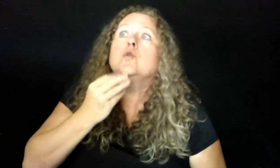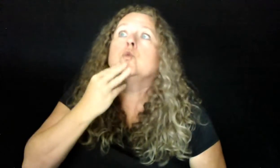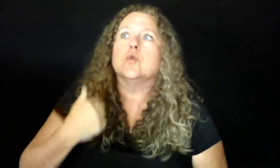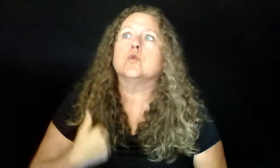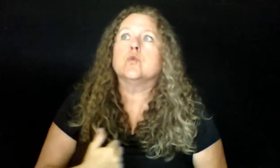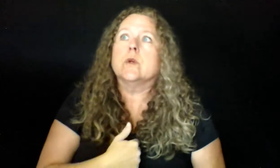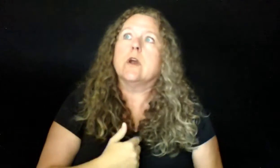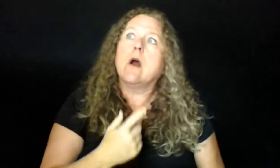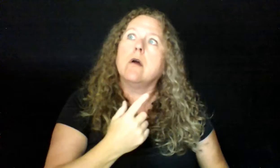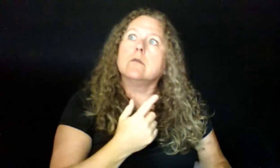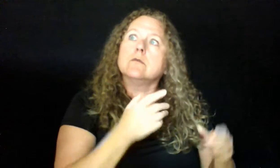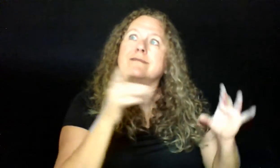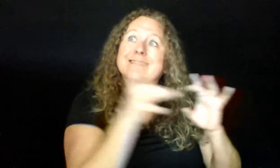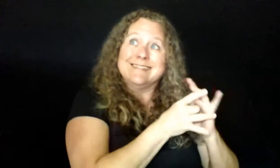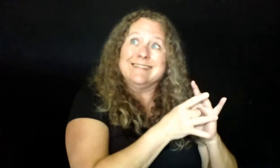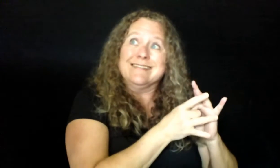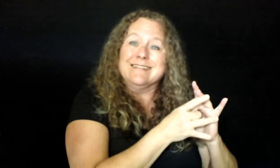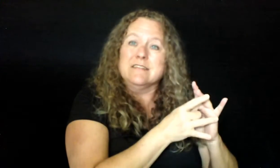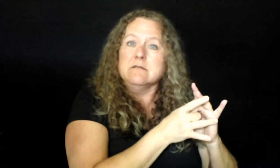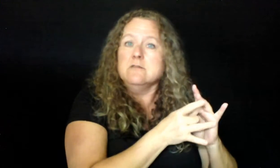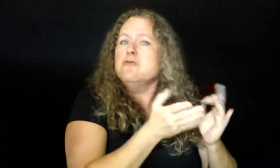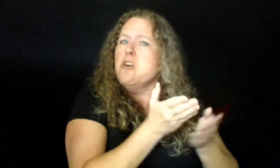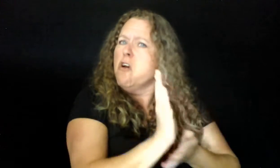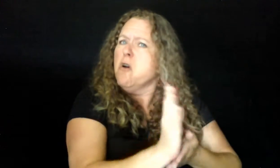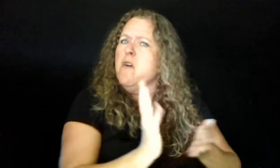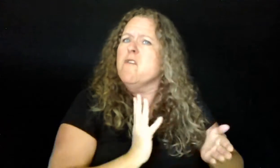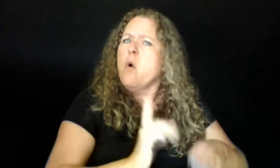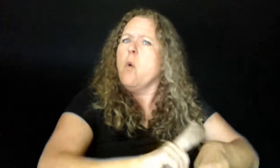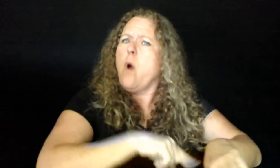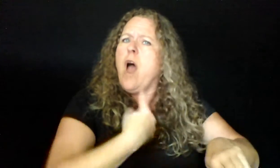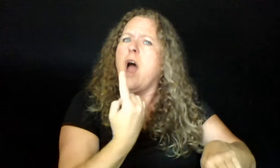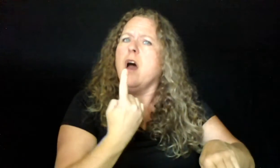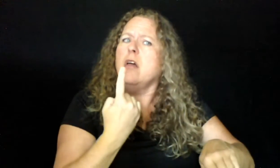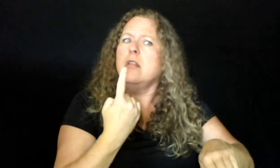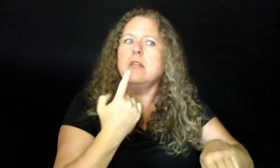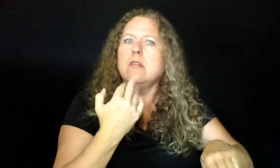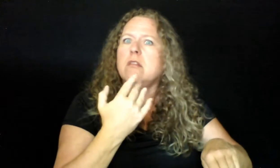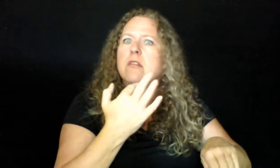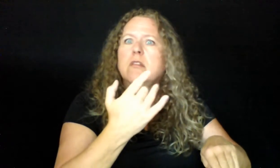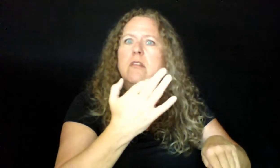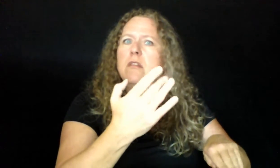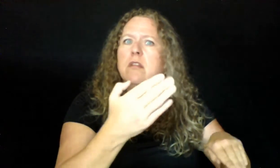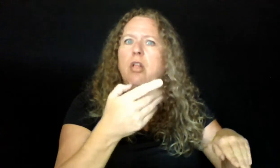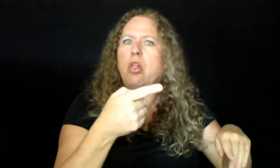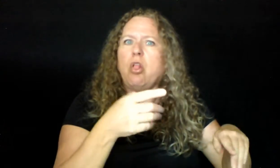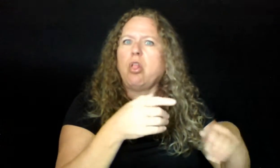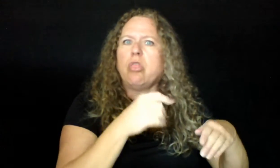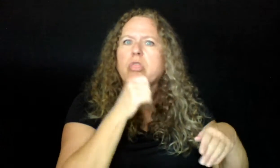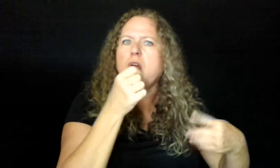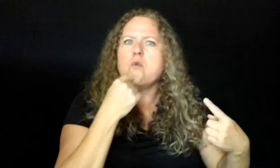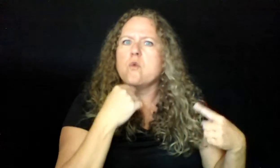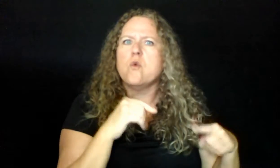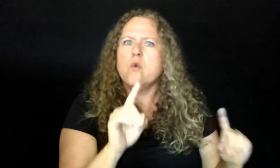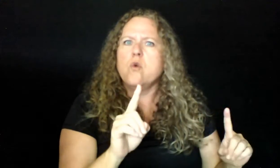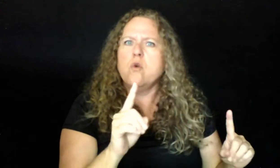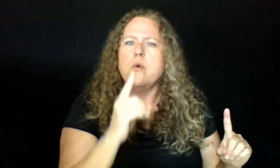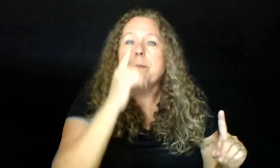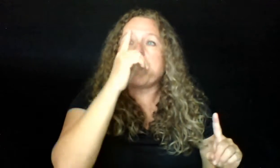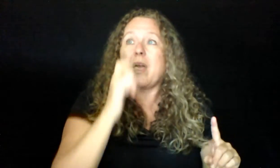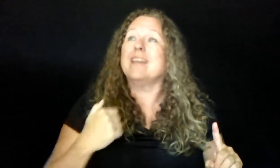worked okay for a little while, but eventually folks became concerned. If you are claiming the privileges that come with being Jewish, if